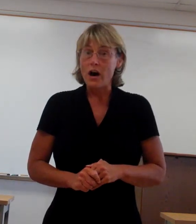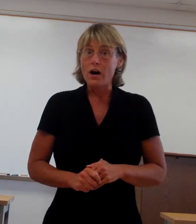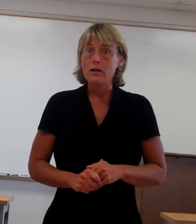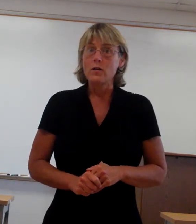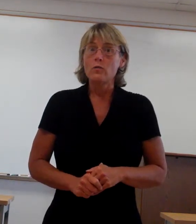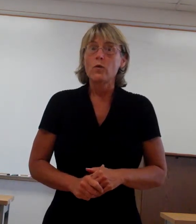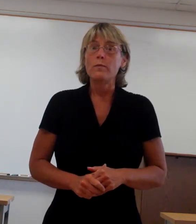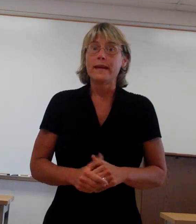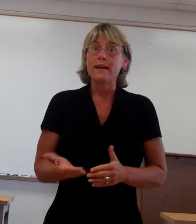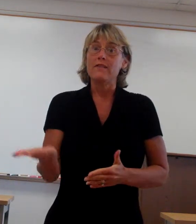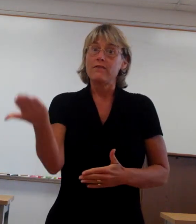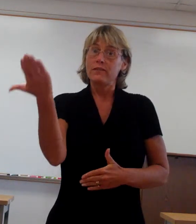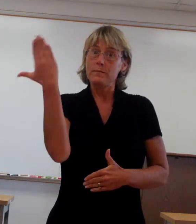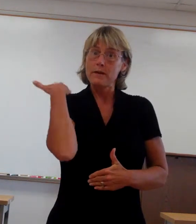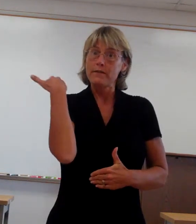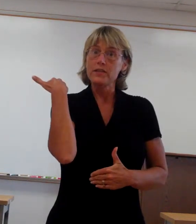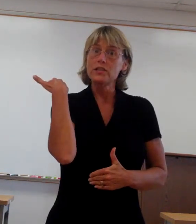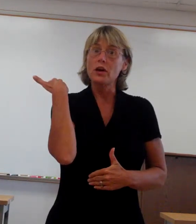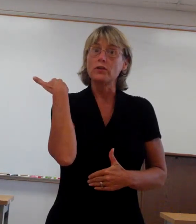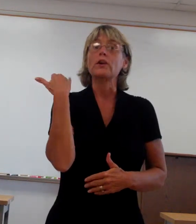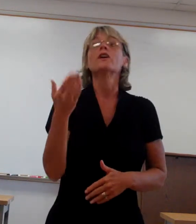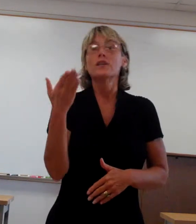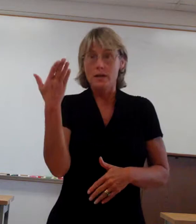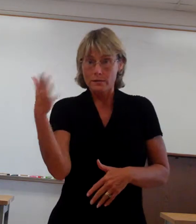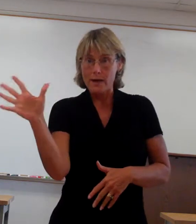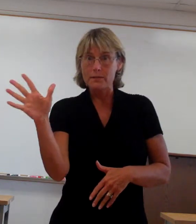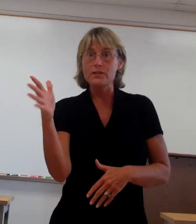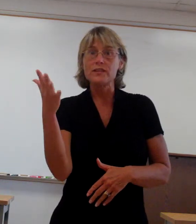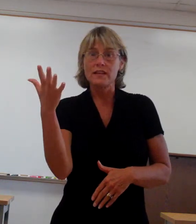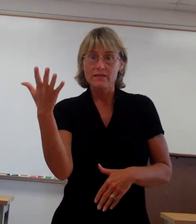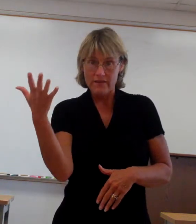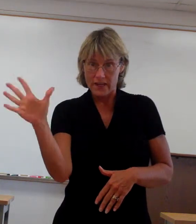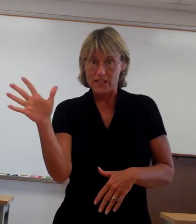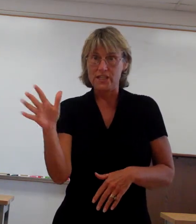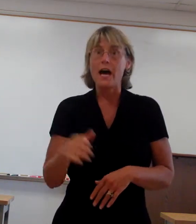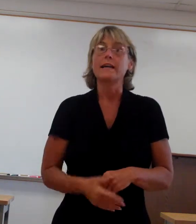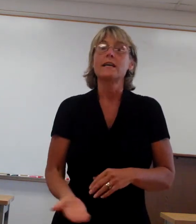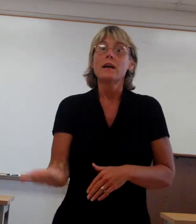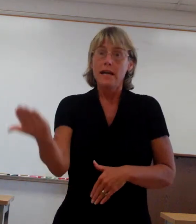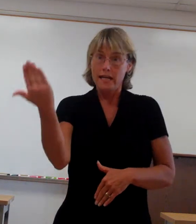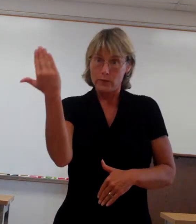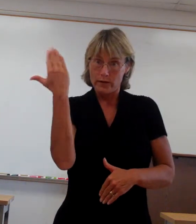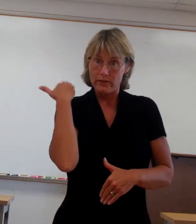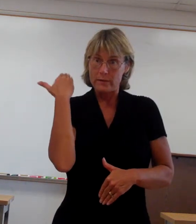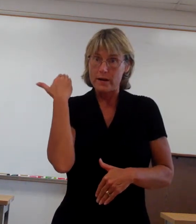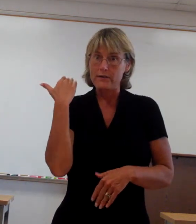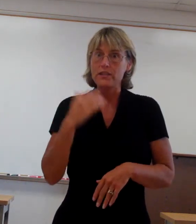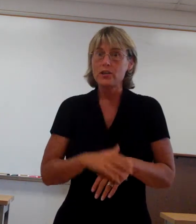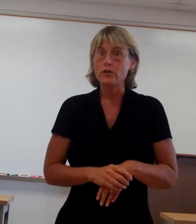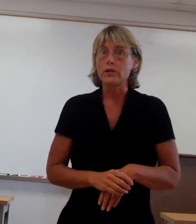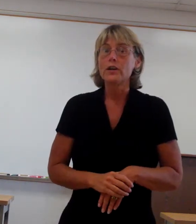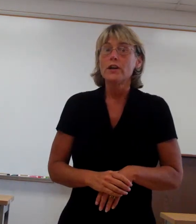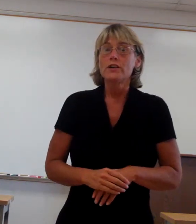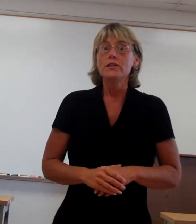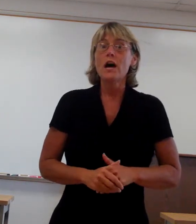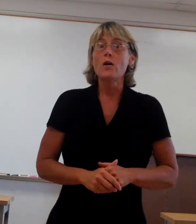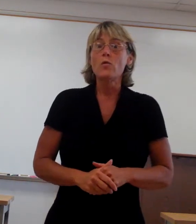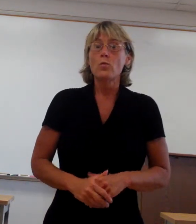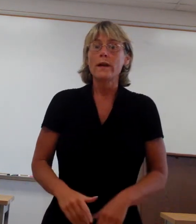saw will be flipped over the shoulder. Sometimes you'll see the finish sign. Here we flip it over the shoulder. So went